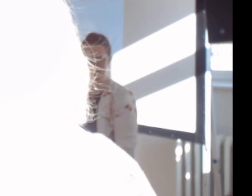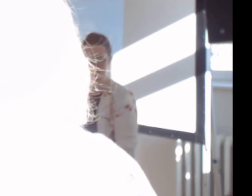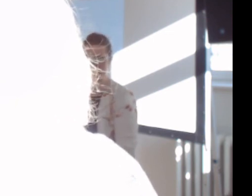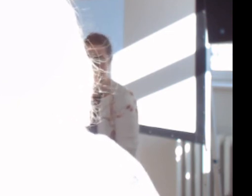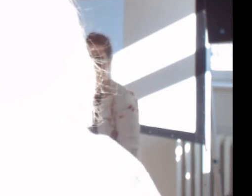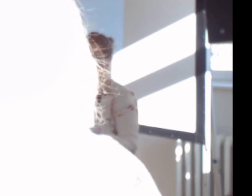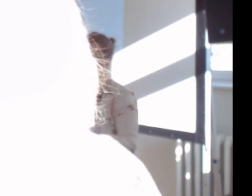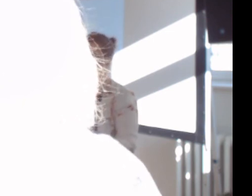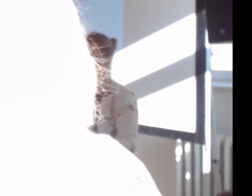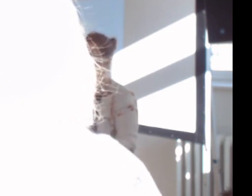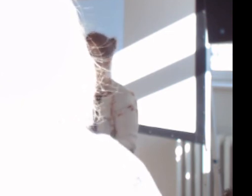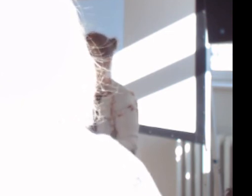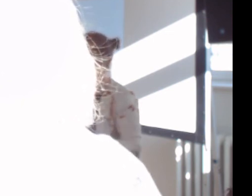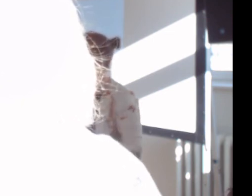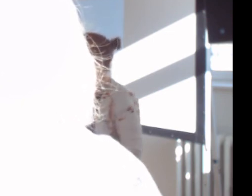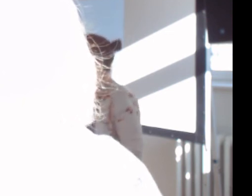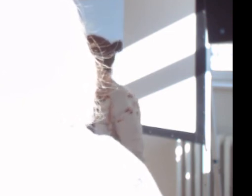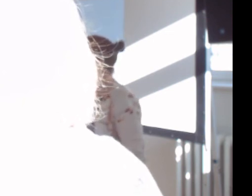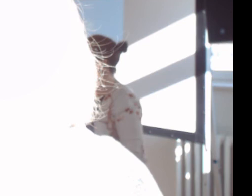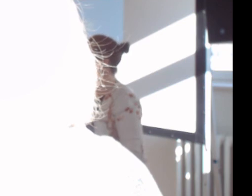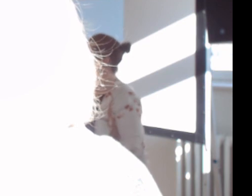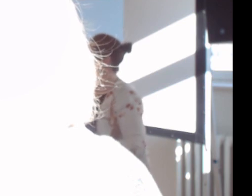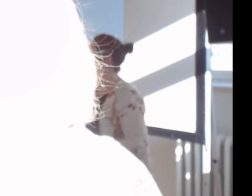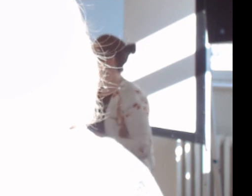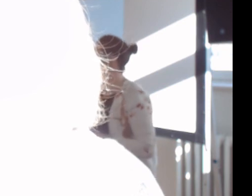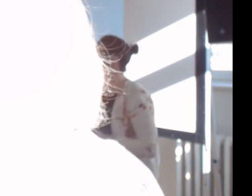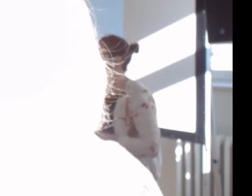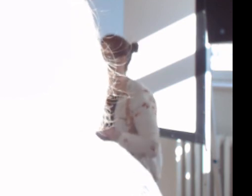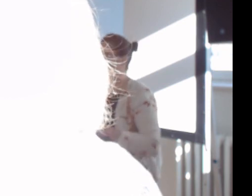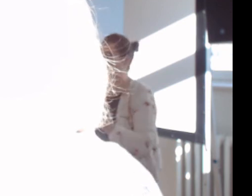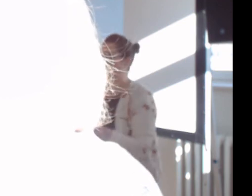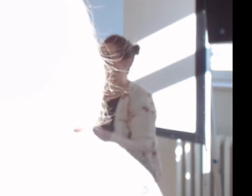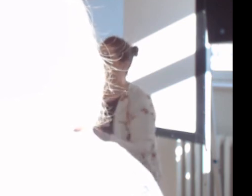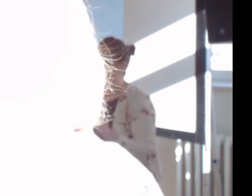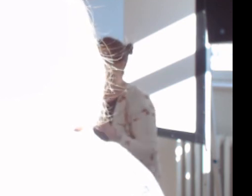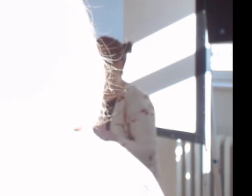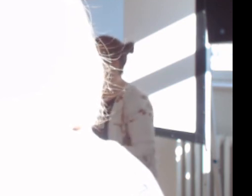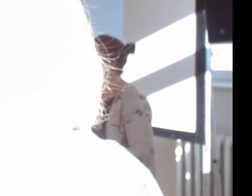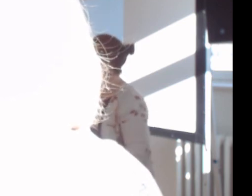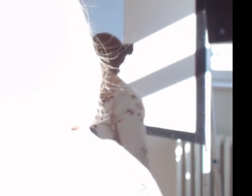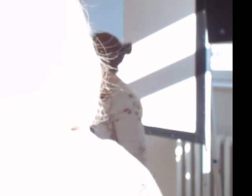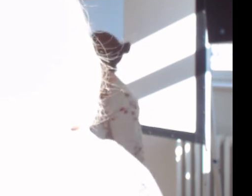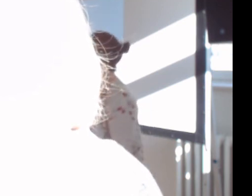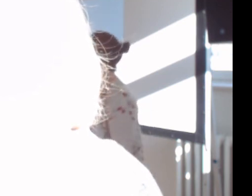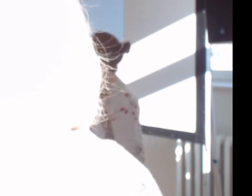How's this? Oh dear. Maybe I broke it.